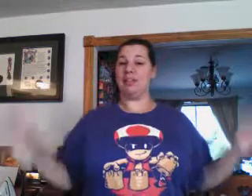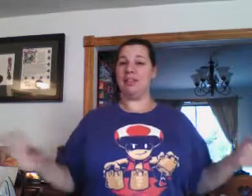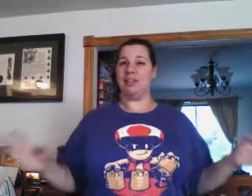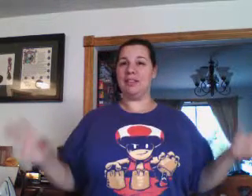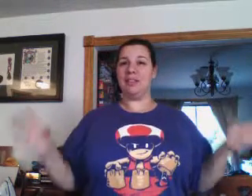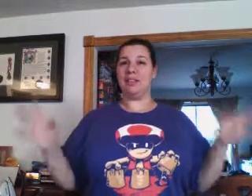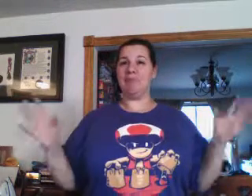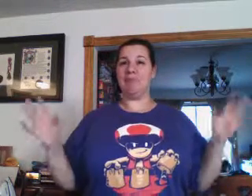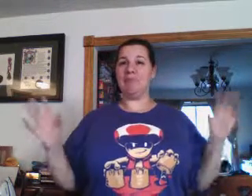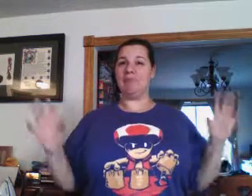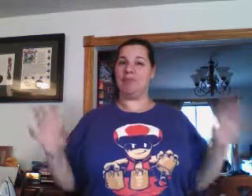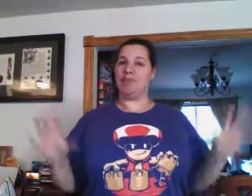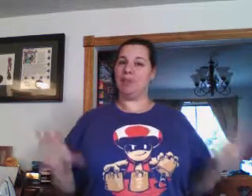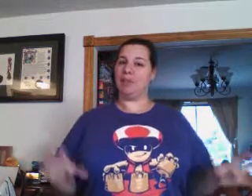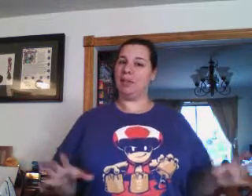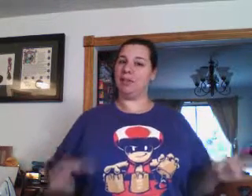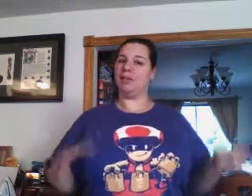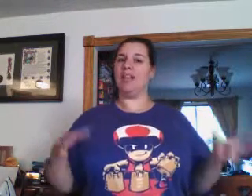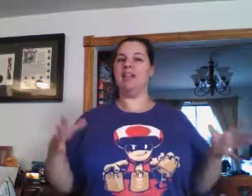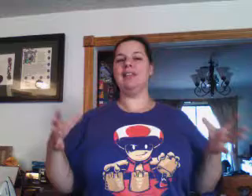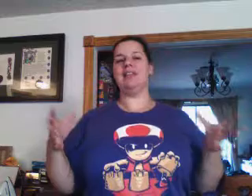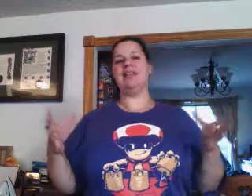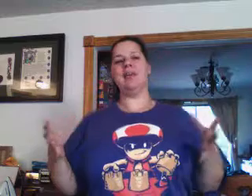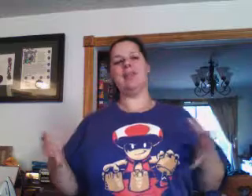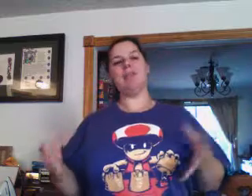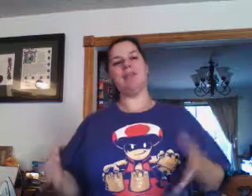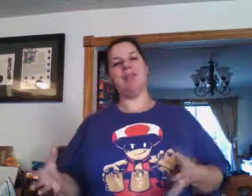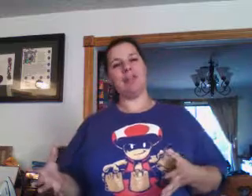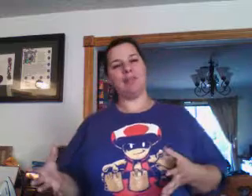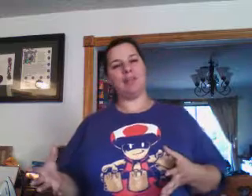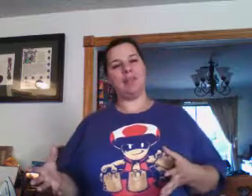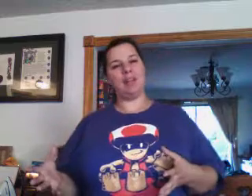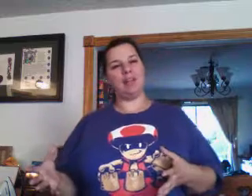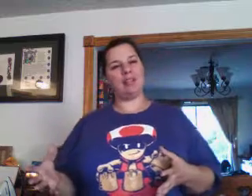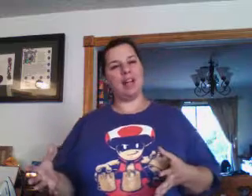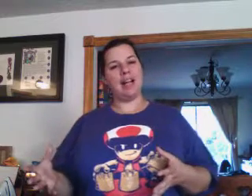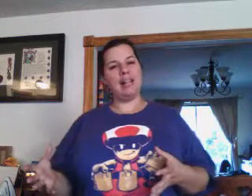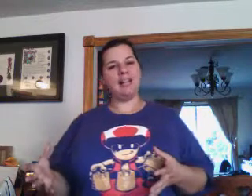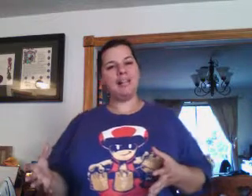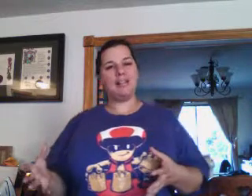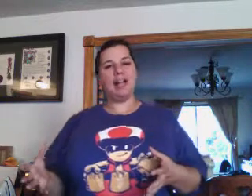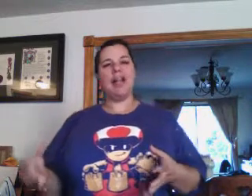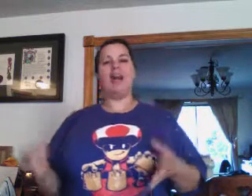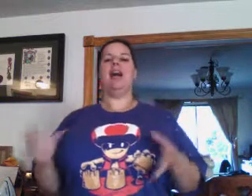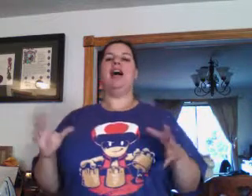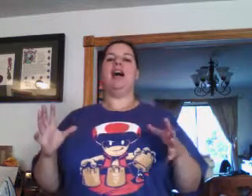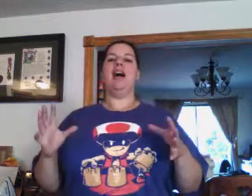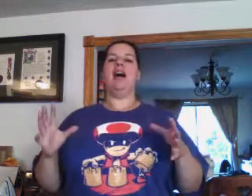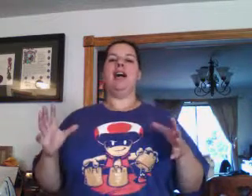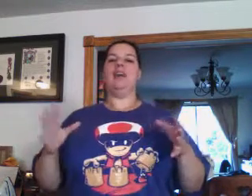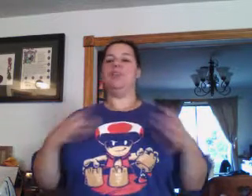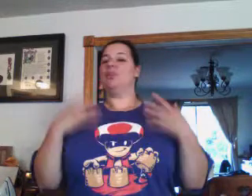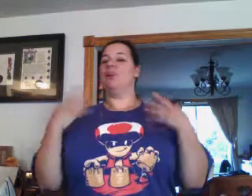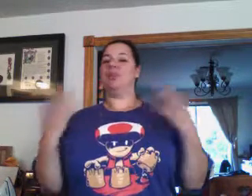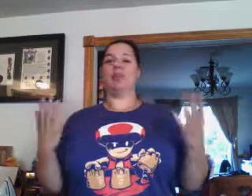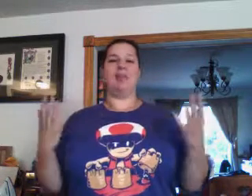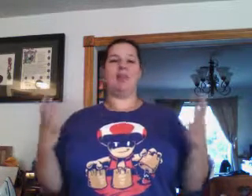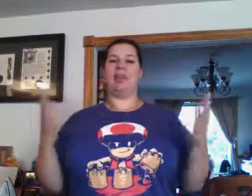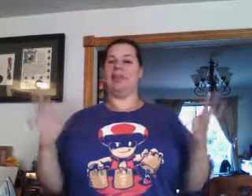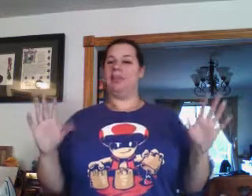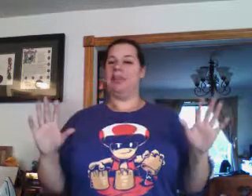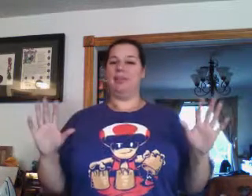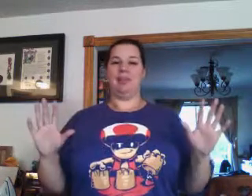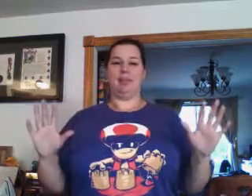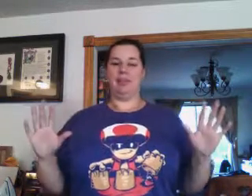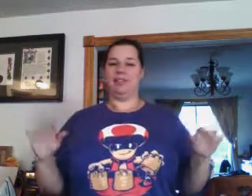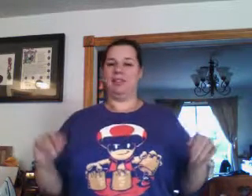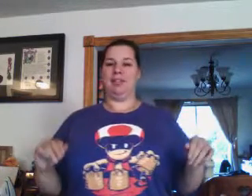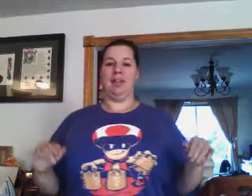be some familiar signs, some less familiar signs, so I'll try and make it as simple as I